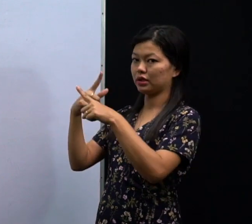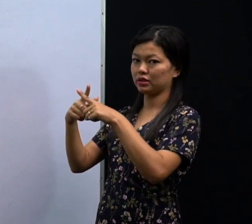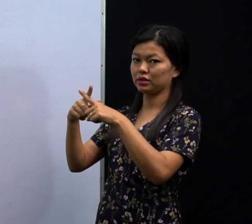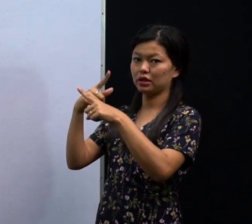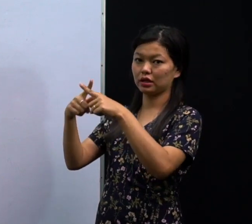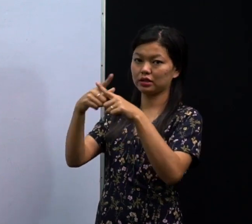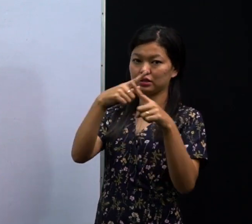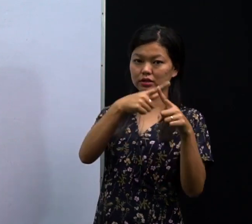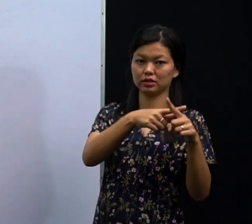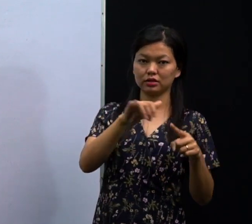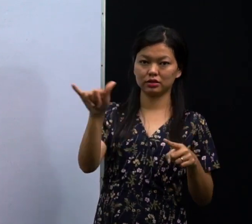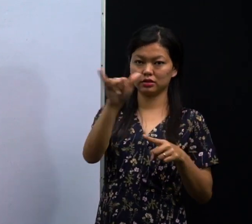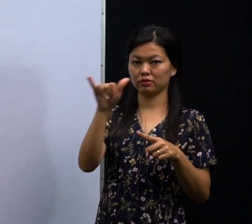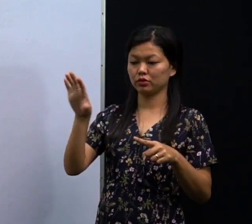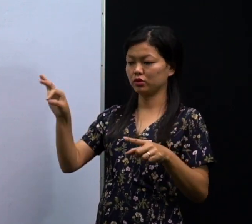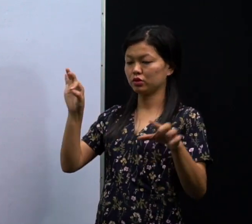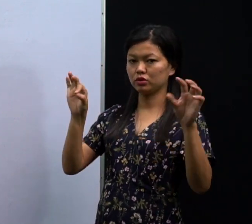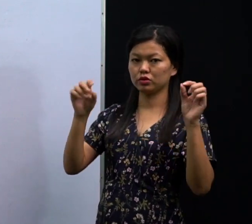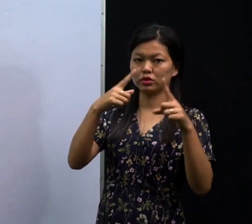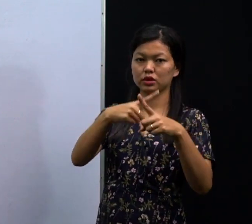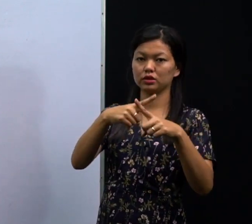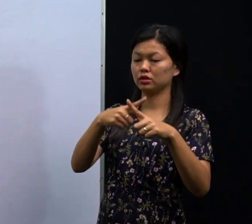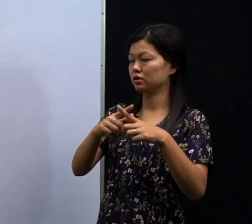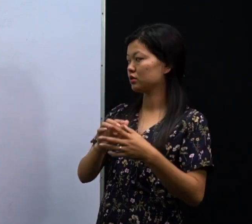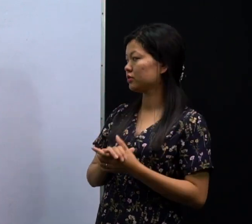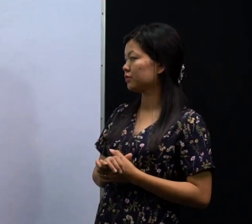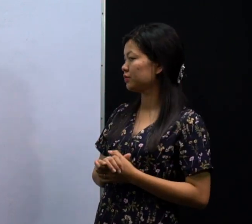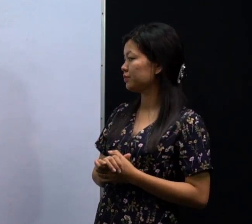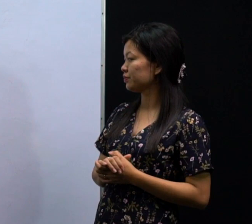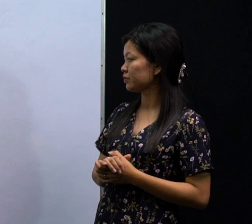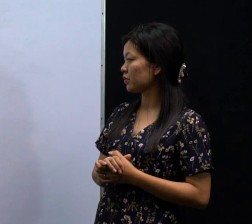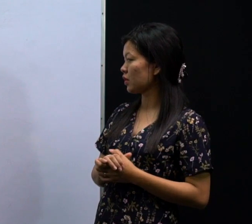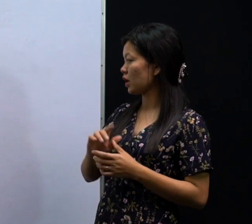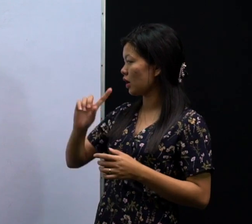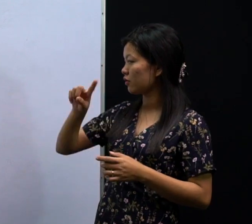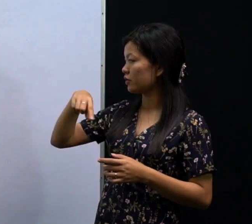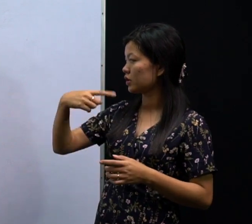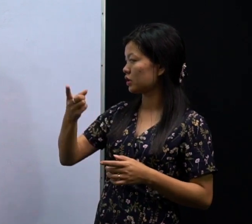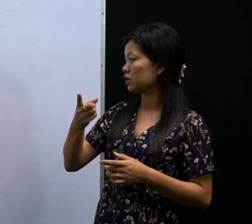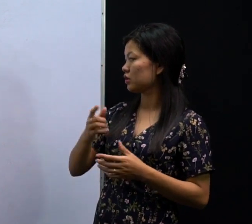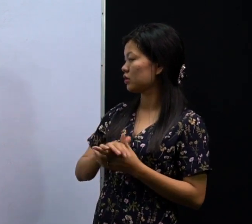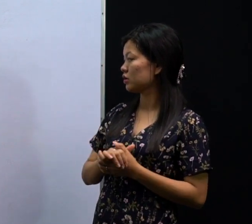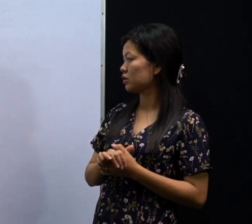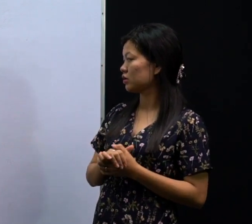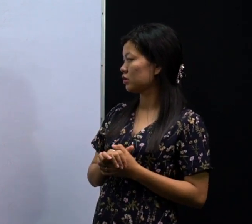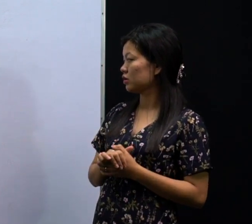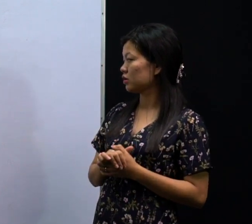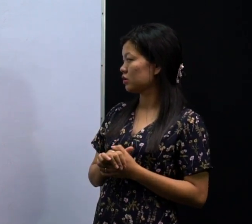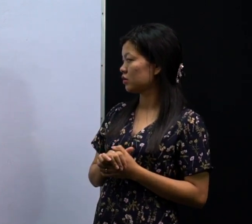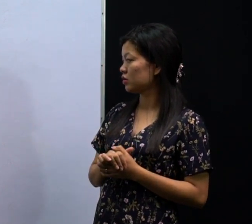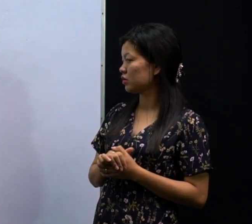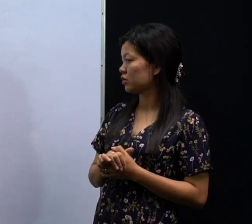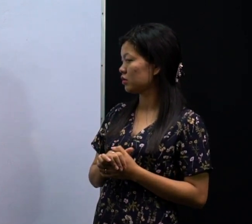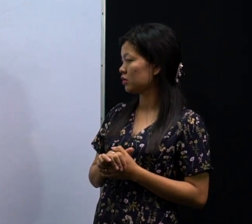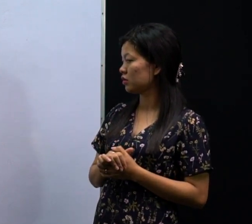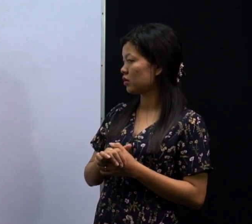first. Ax minus cx. Then I'll write this one x. This will be right. Which one you have to write?